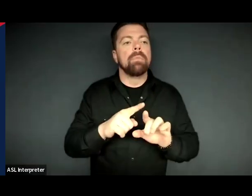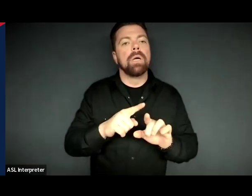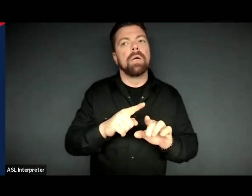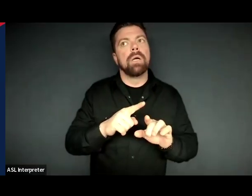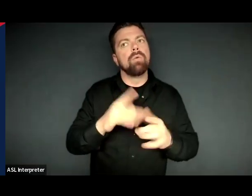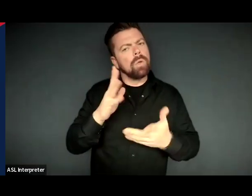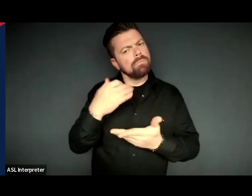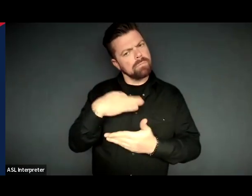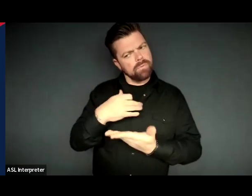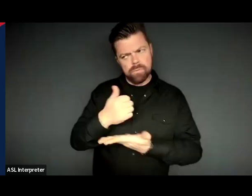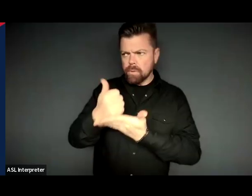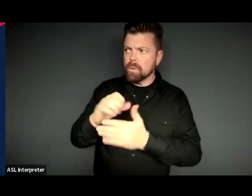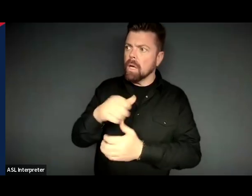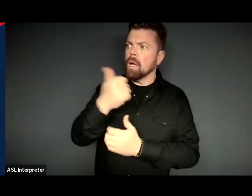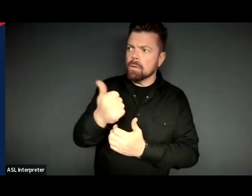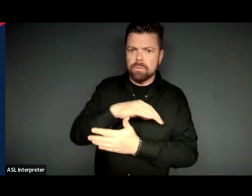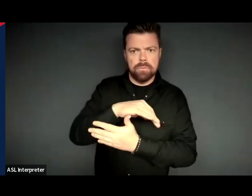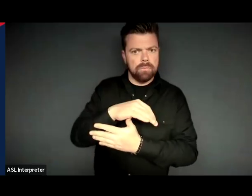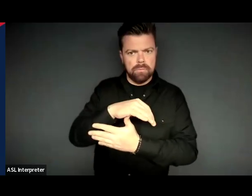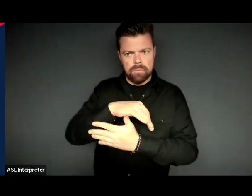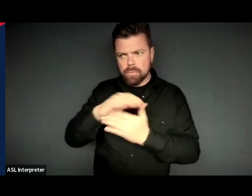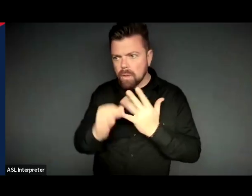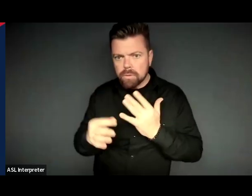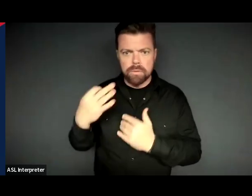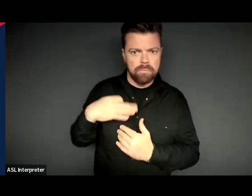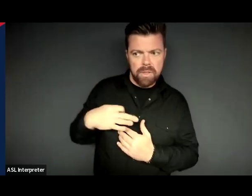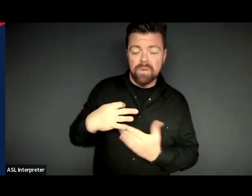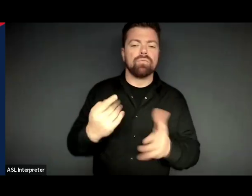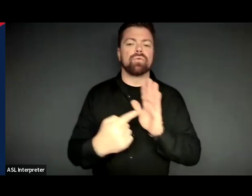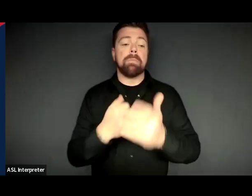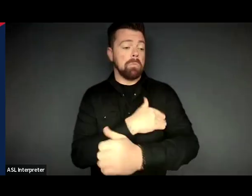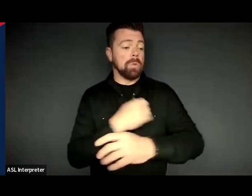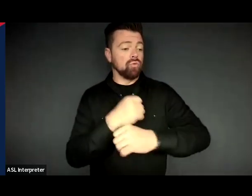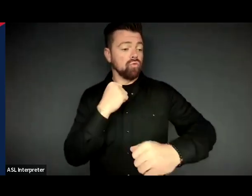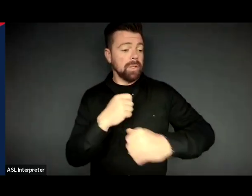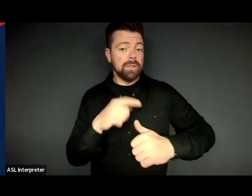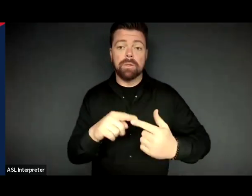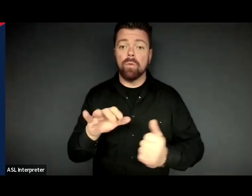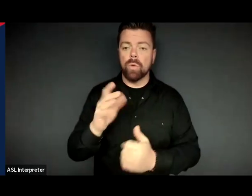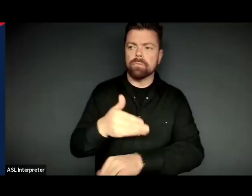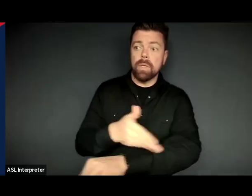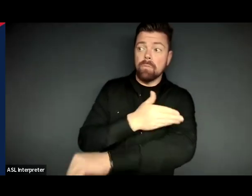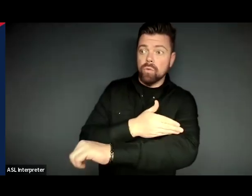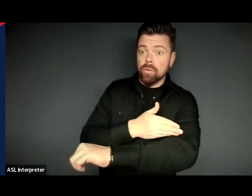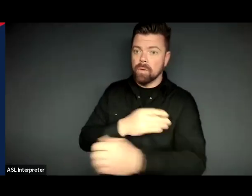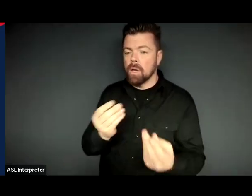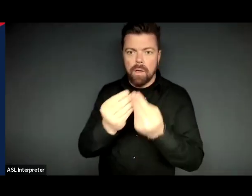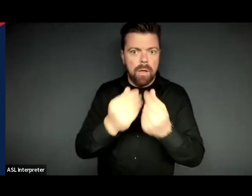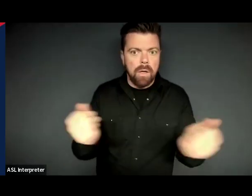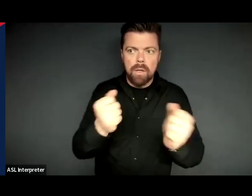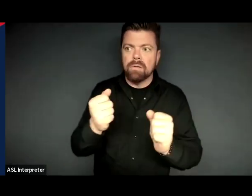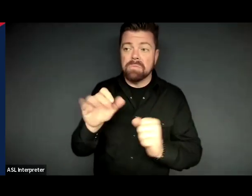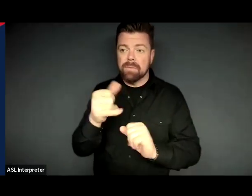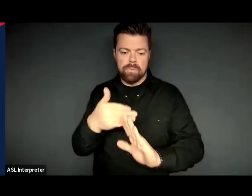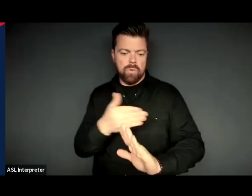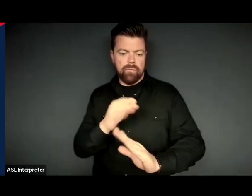other ways. It's going to help you stretch your muscles. It's going to help you do this thing. This is going to improve your function. It's not going to make you like pre-injury, but it's going